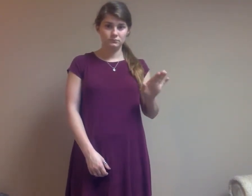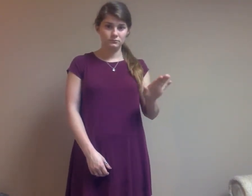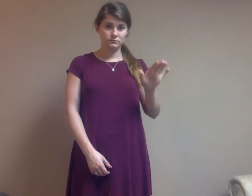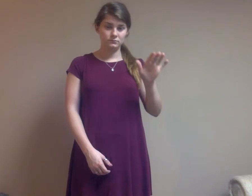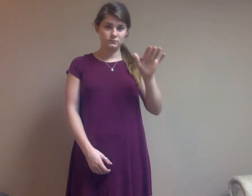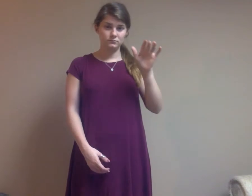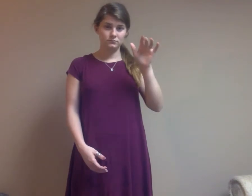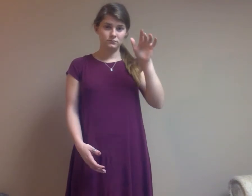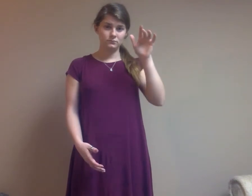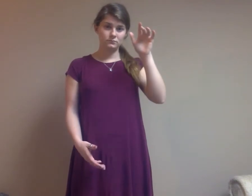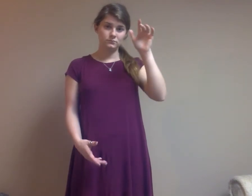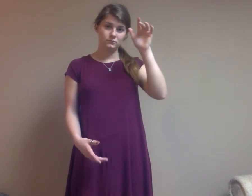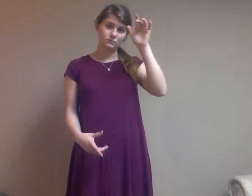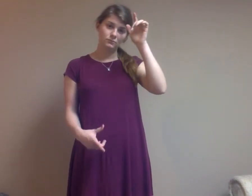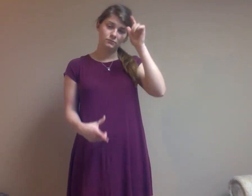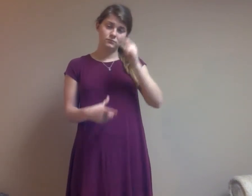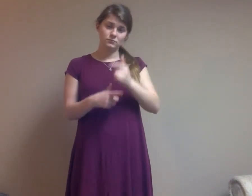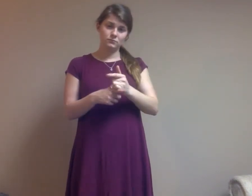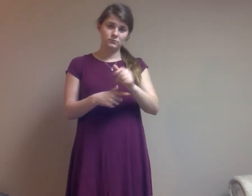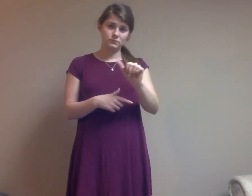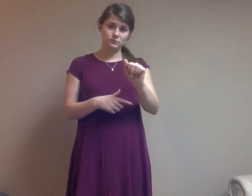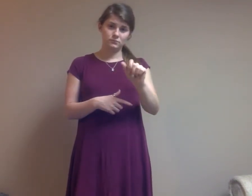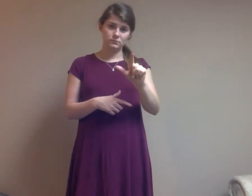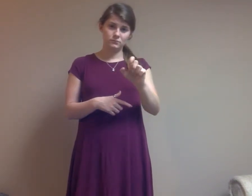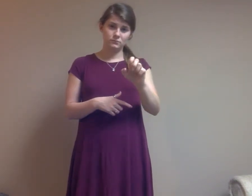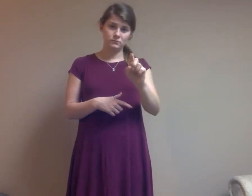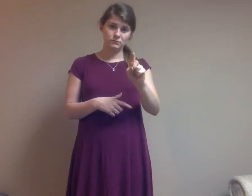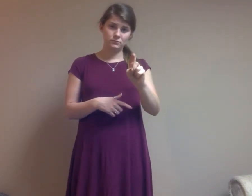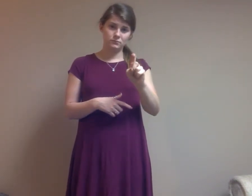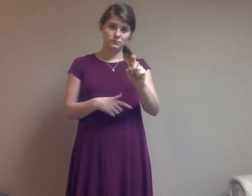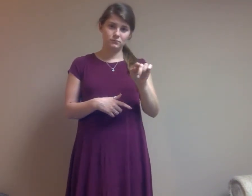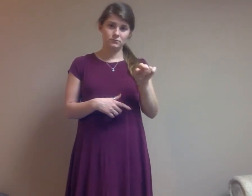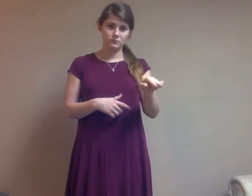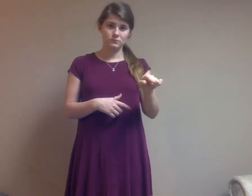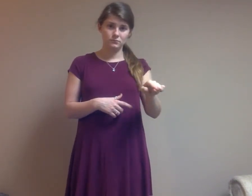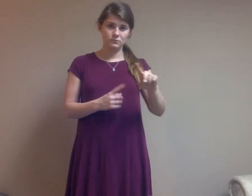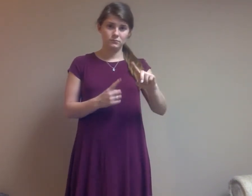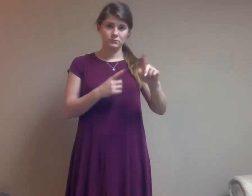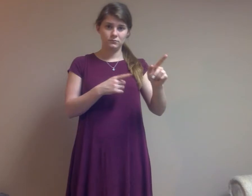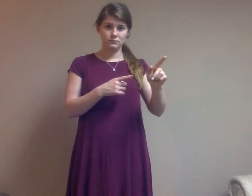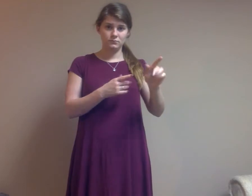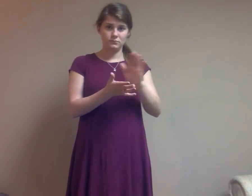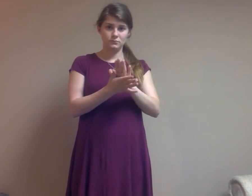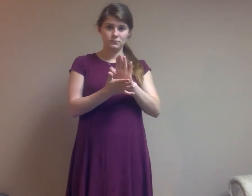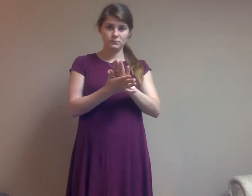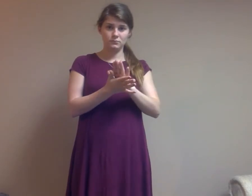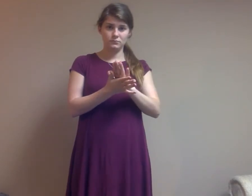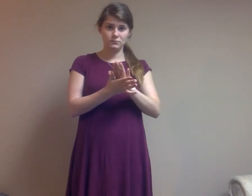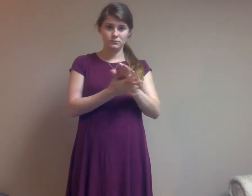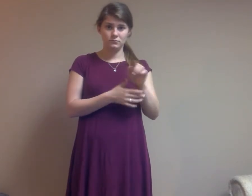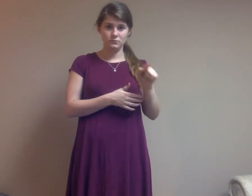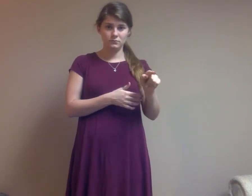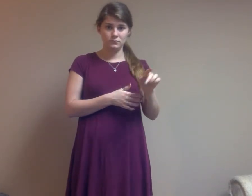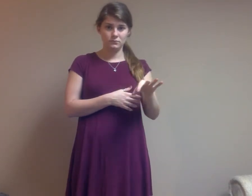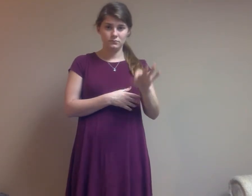he chooses to stay in the boarding house, rather than go back to his parents. Well... Right now, we're doing Alpha Force, and we